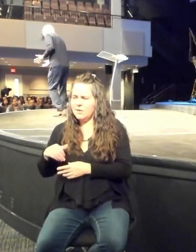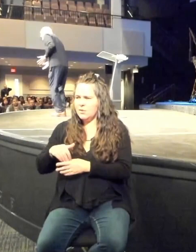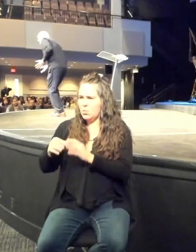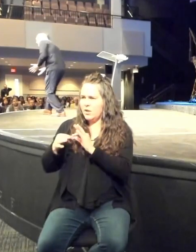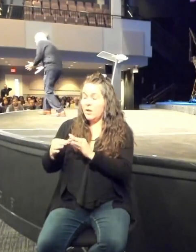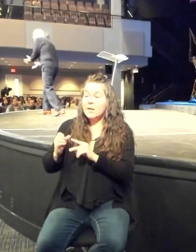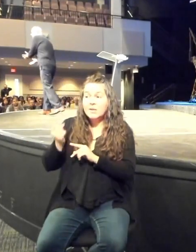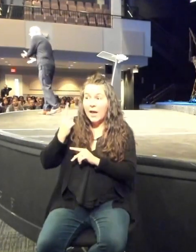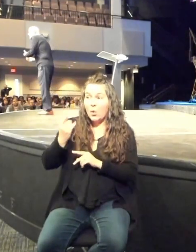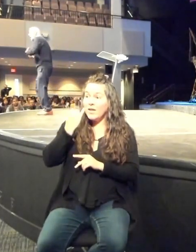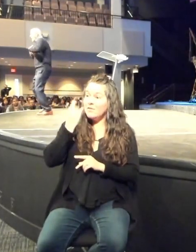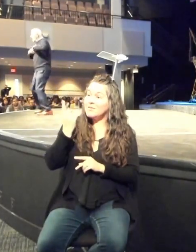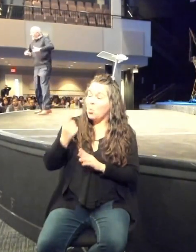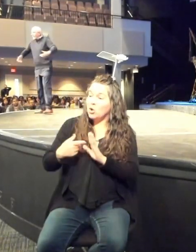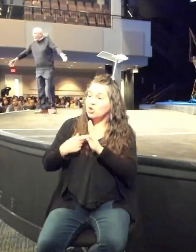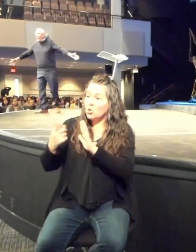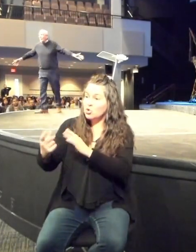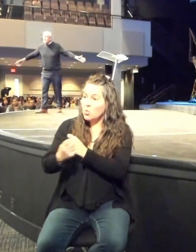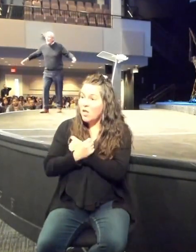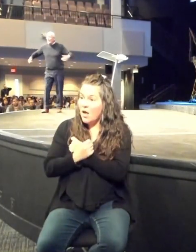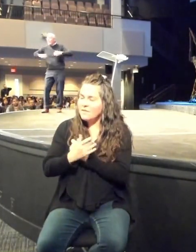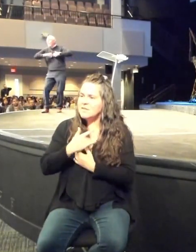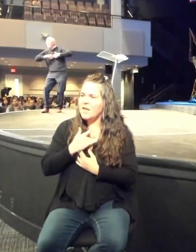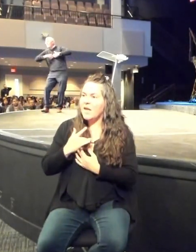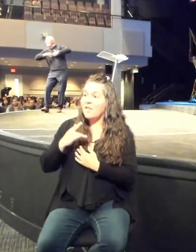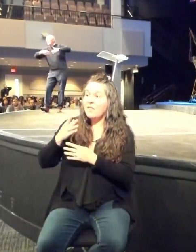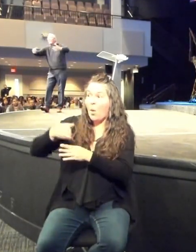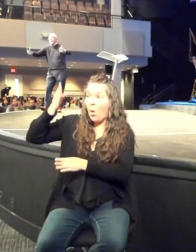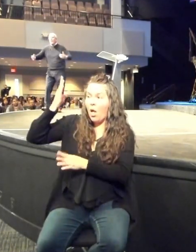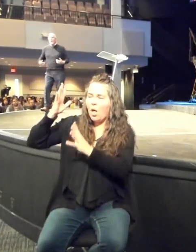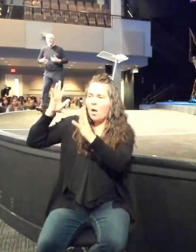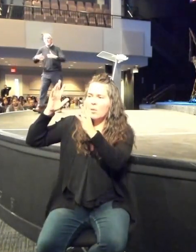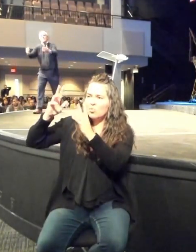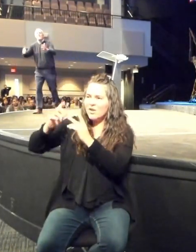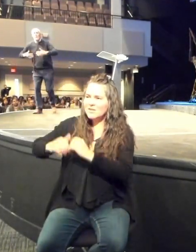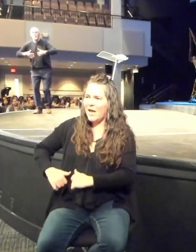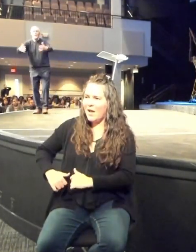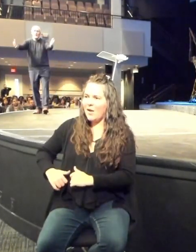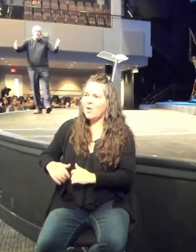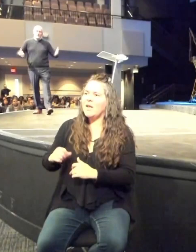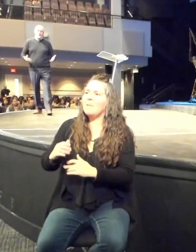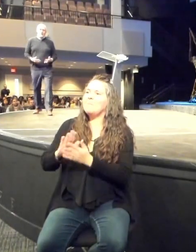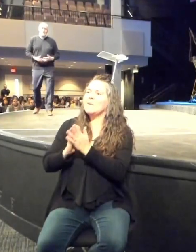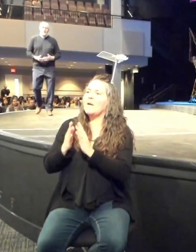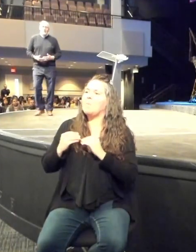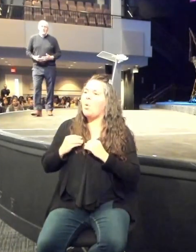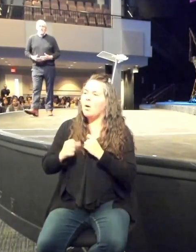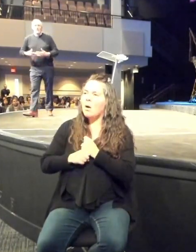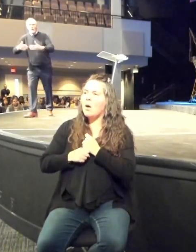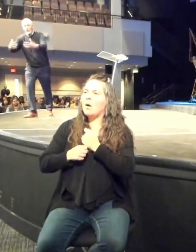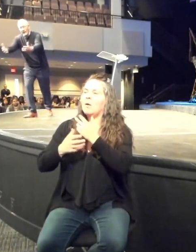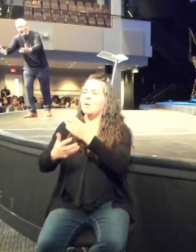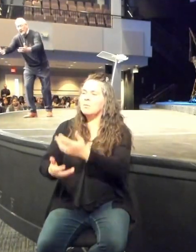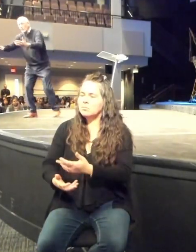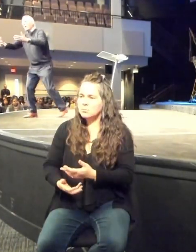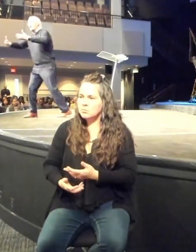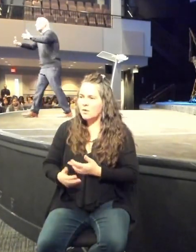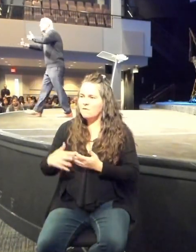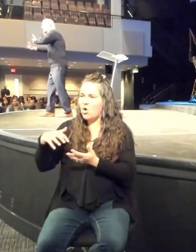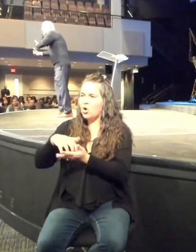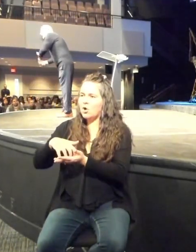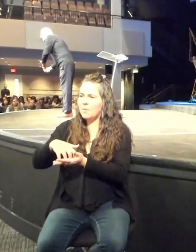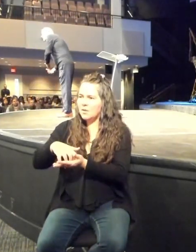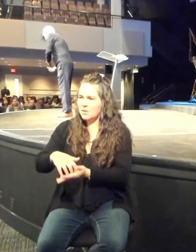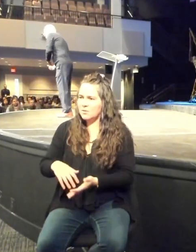if someone is loving toward us, we break the walls down. We become more vulnerable in the midst of vulnerability. So vulnerability